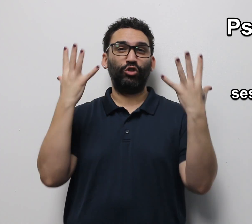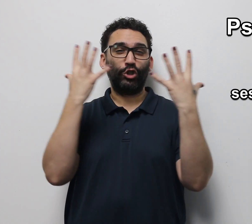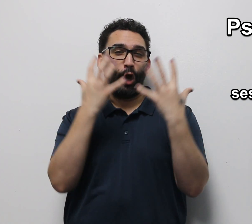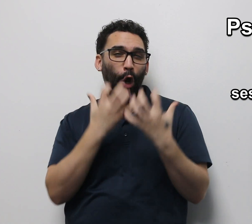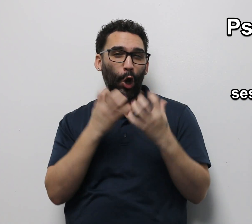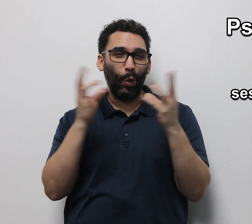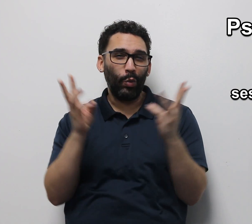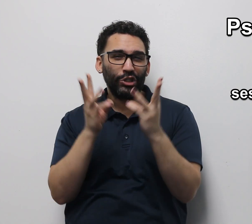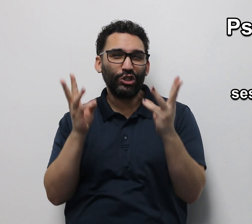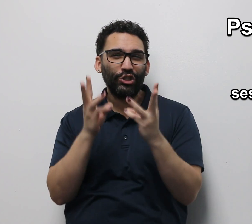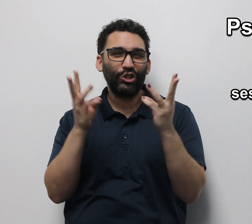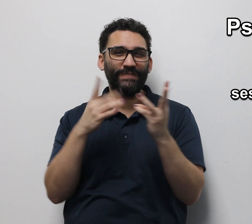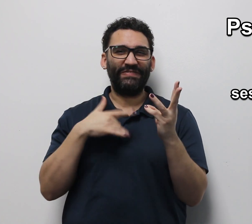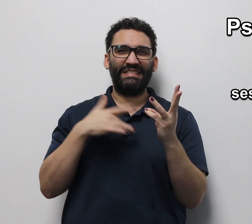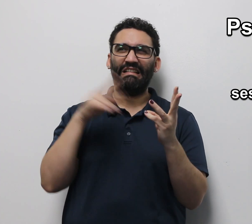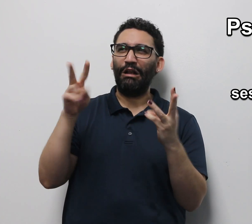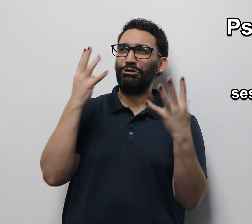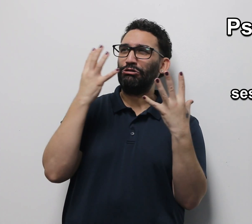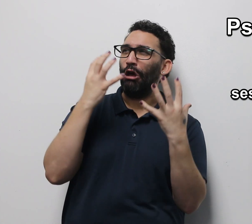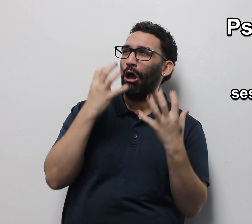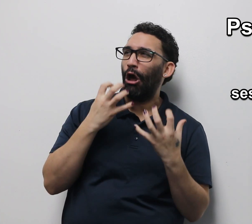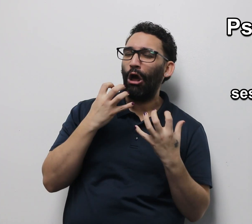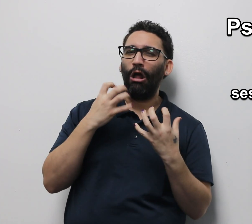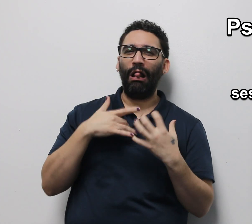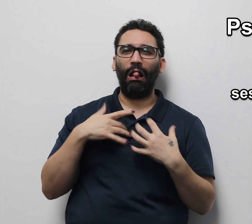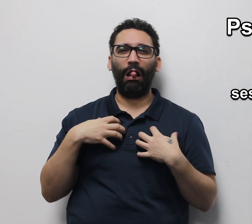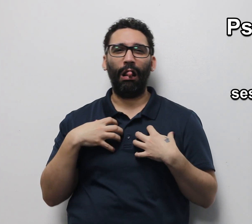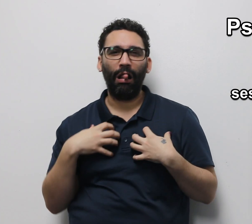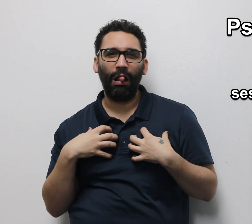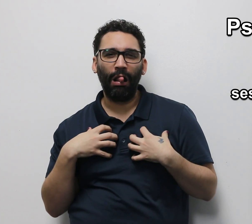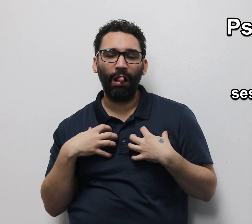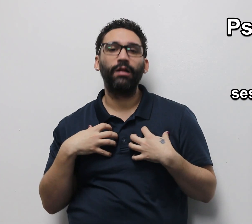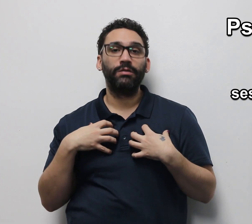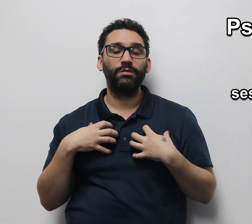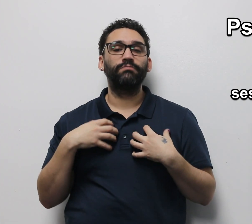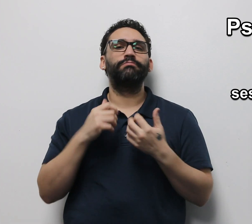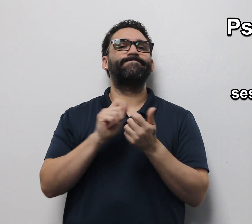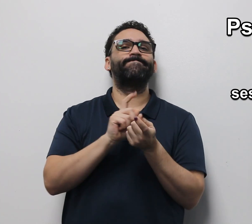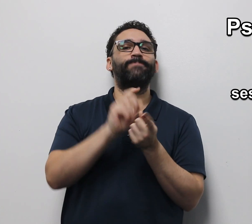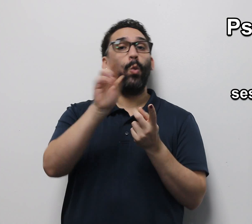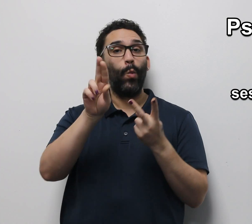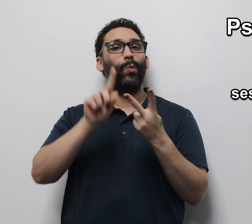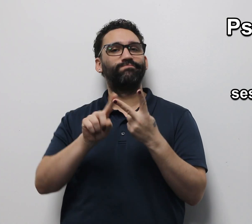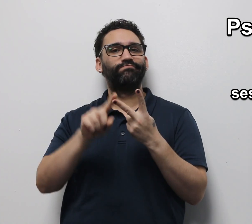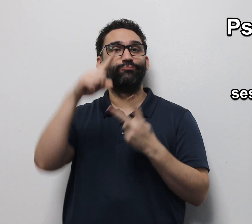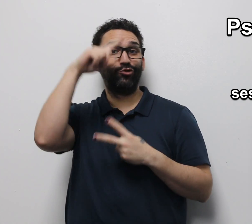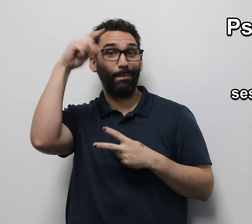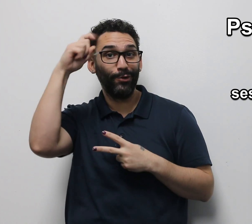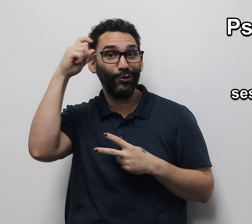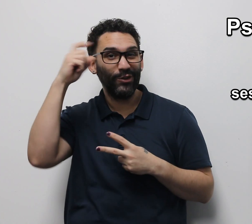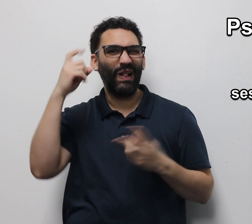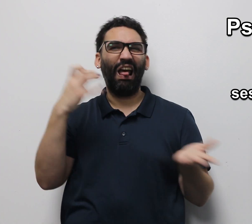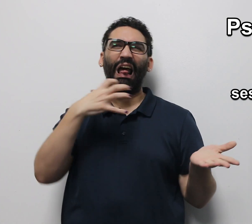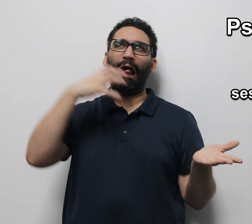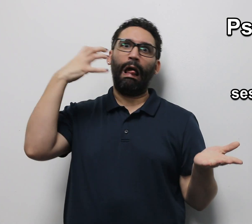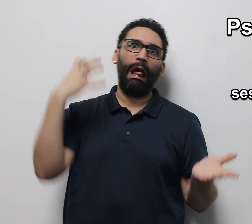people are feeling pretty sad because it's winter now and it's getting dark super easily, or in the opposite direction, if